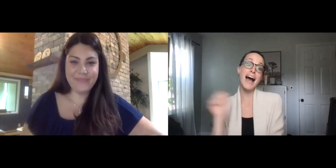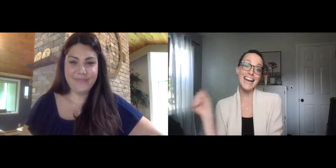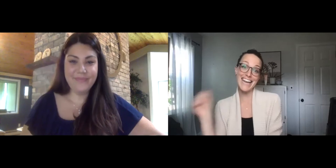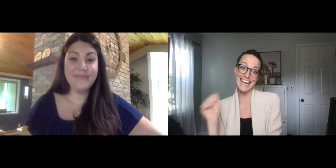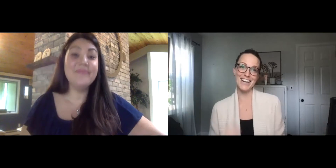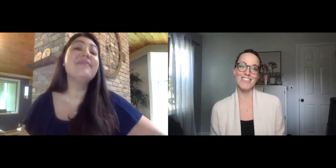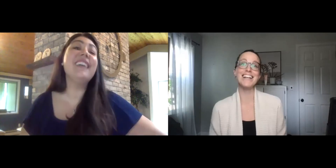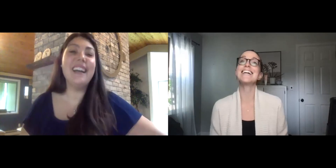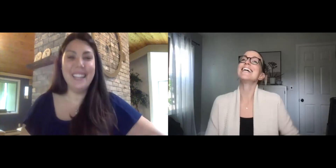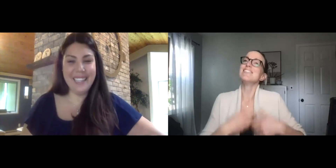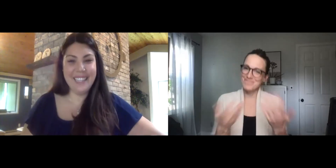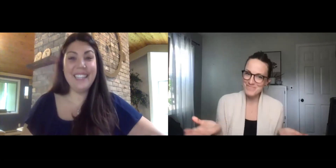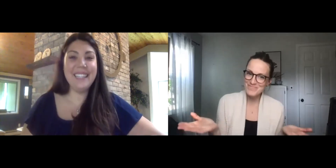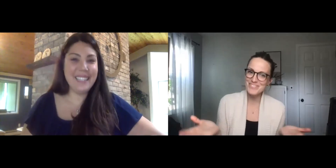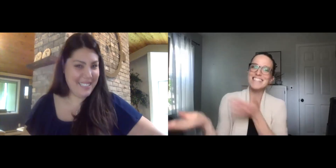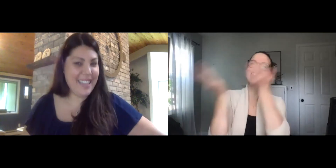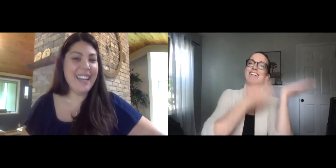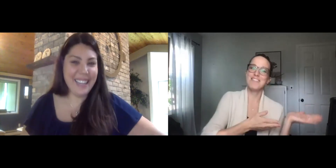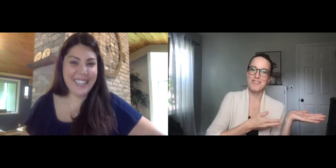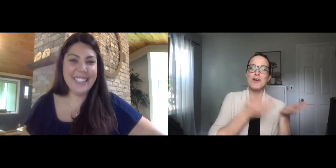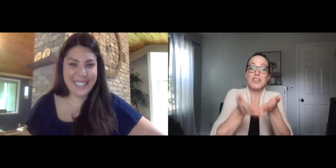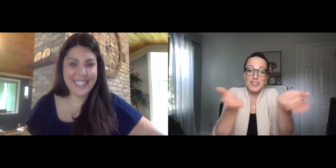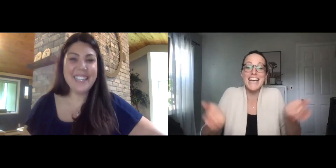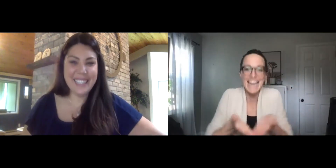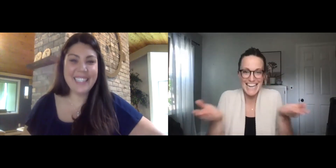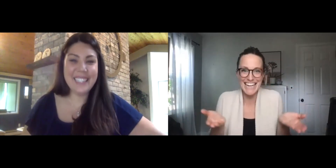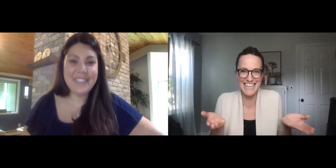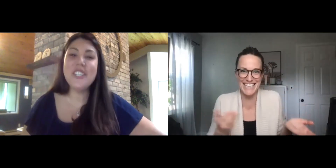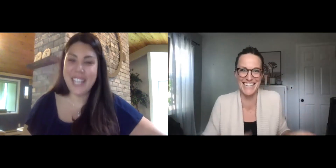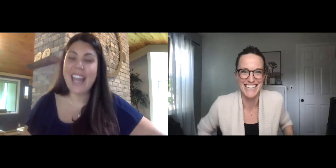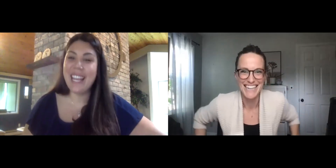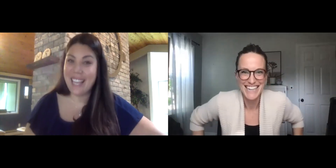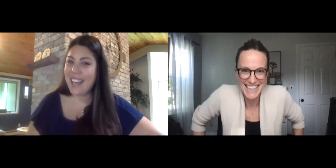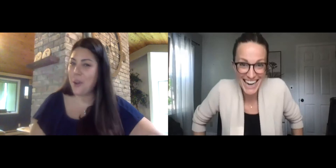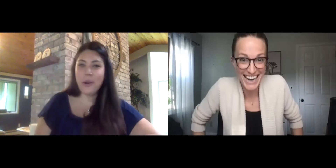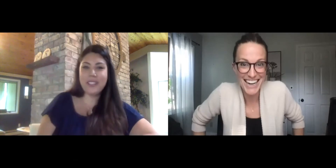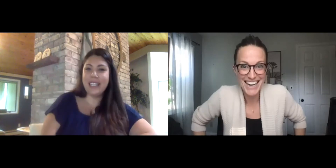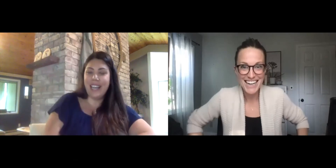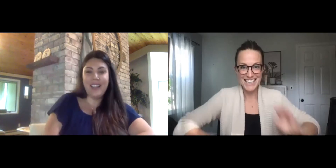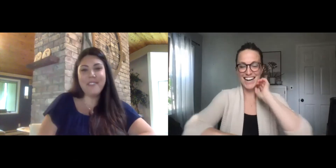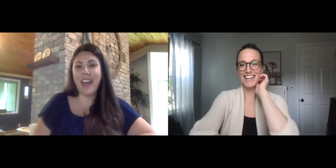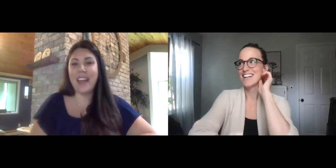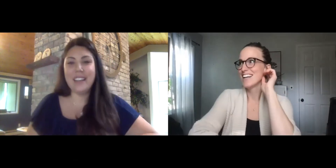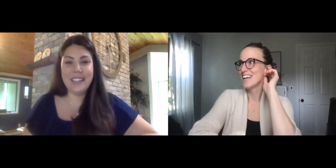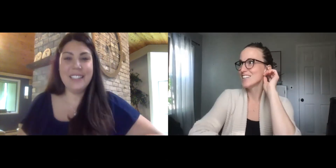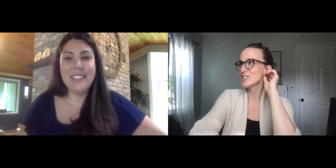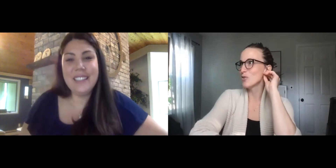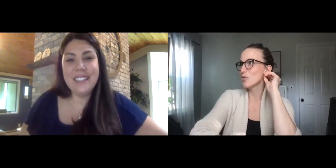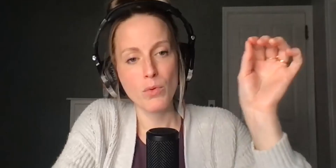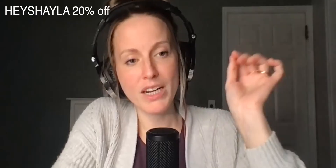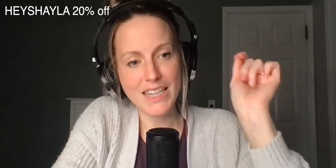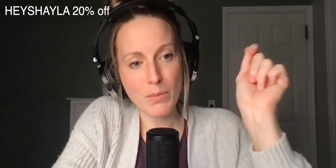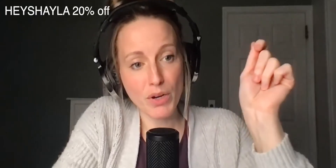like, potty. And I'm like, next time tell me before, but you're getting it. You're getting it. Yeah, Yeah. totally. I love Yeah. that. It's